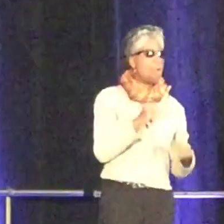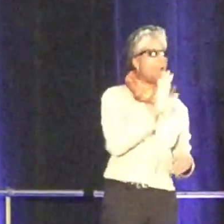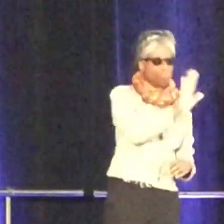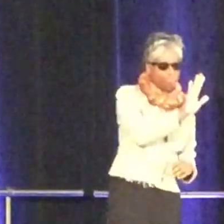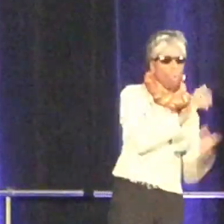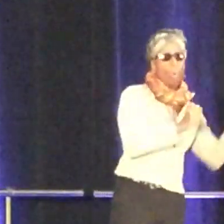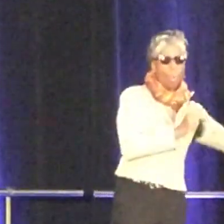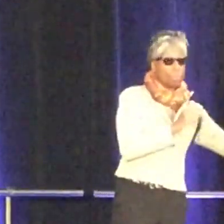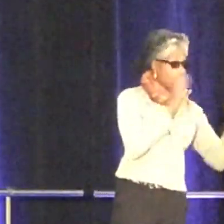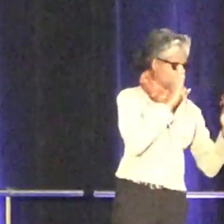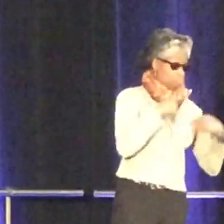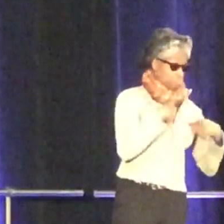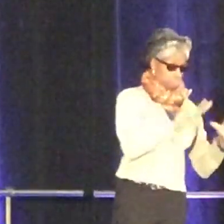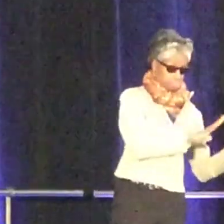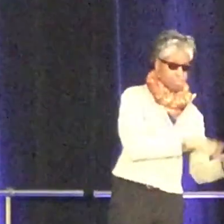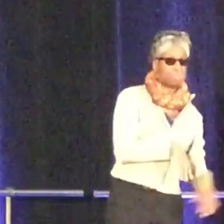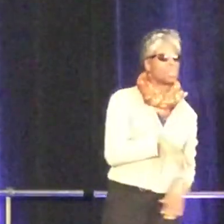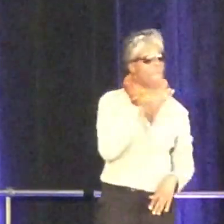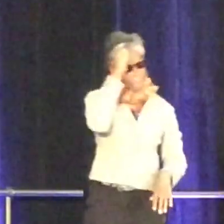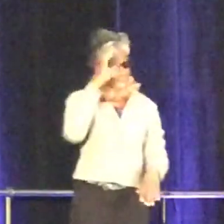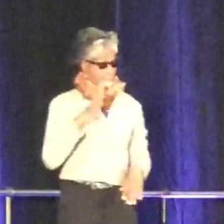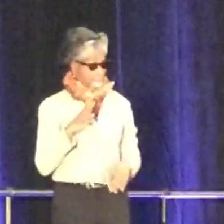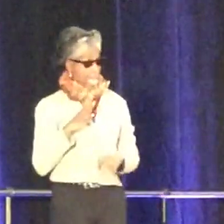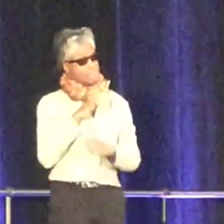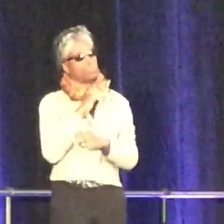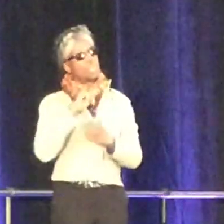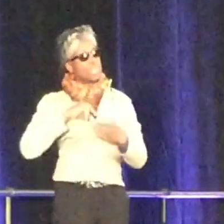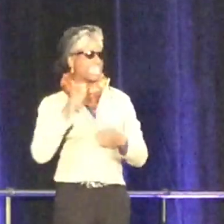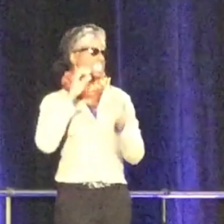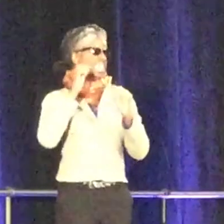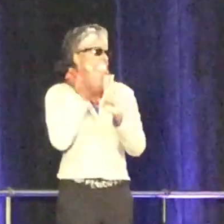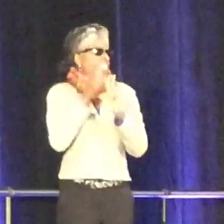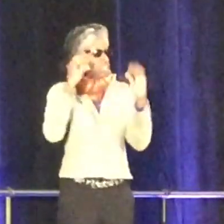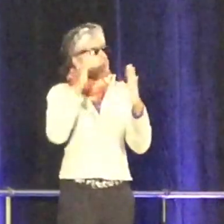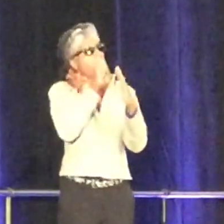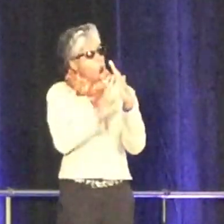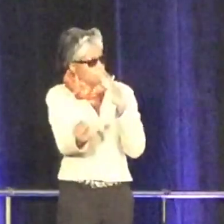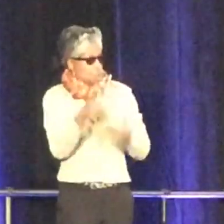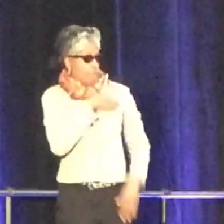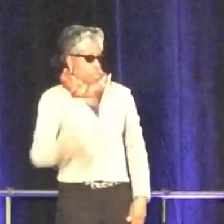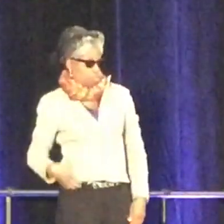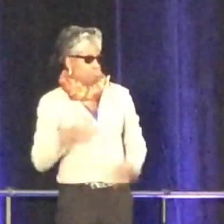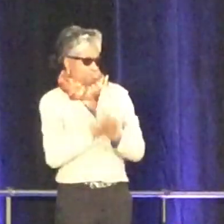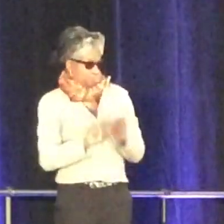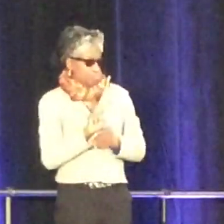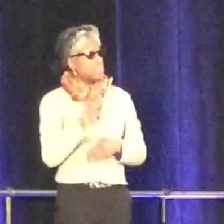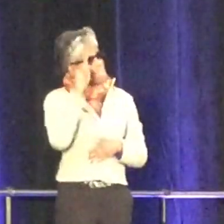feel better right now. His name is Andy Molinsky. See, you feel better now. You go, oh, Molinsky. Ooh, okay, I got it,